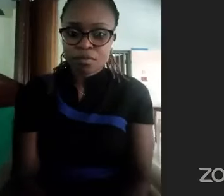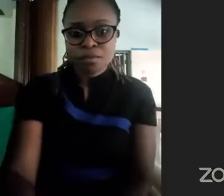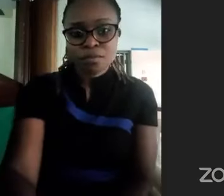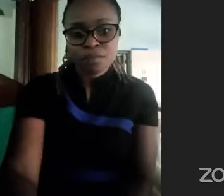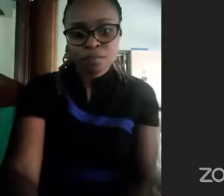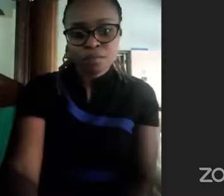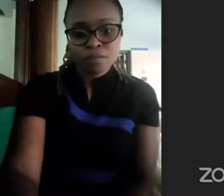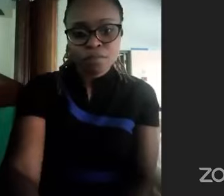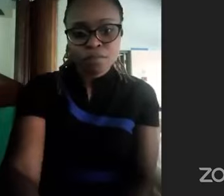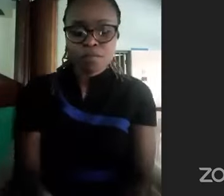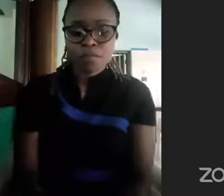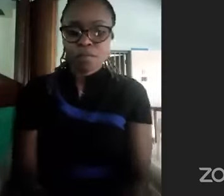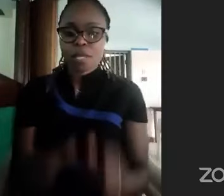Hello, can you hear me?